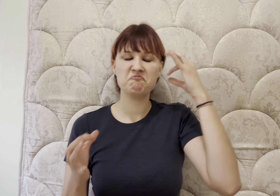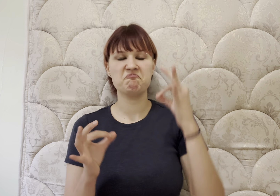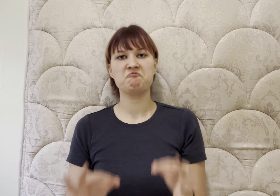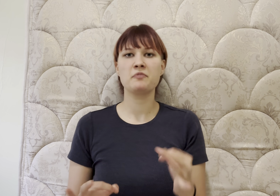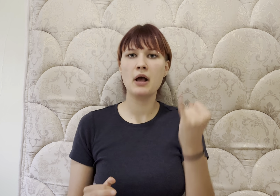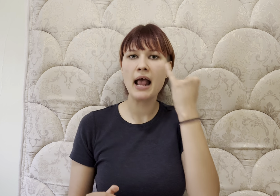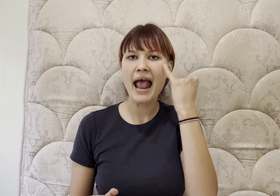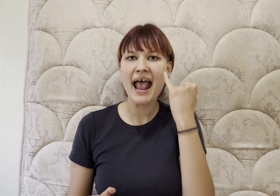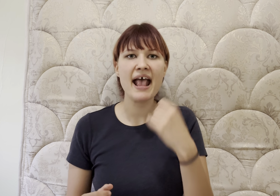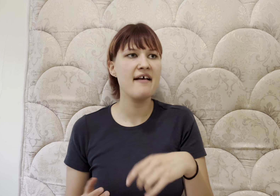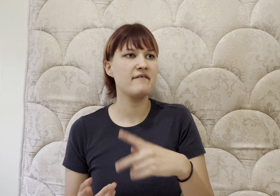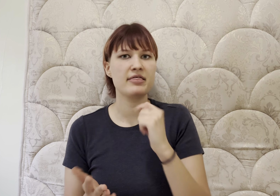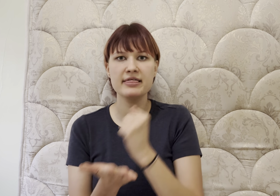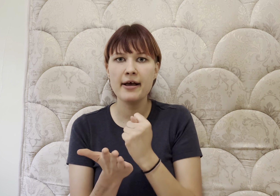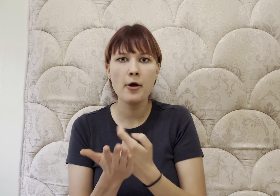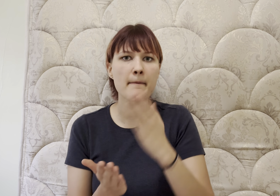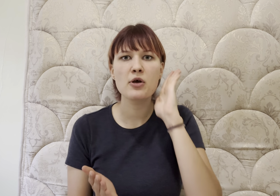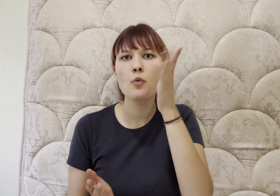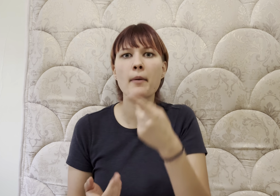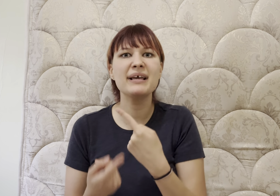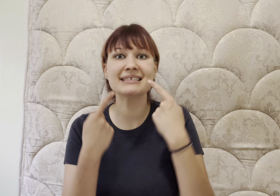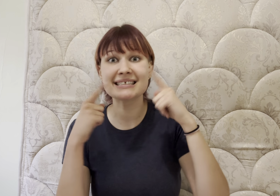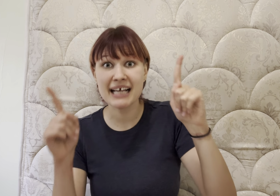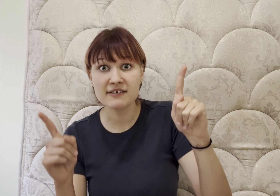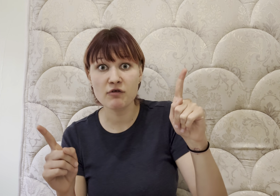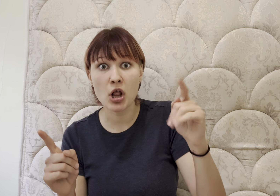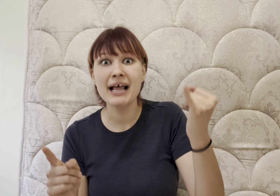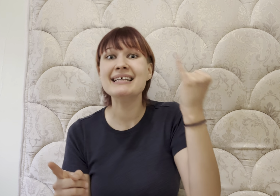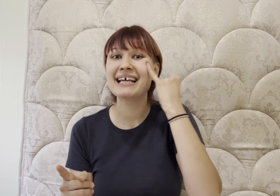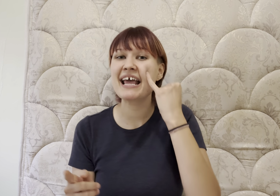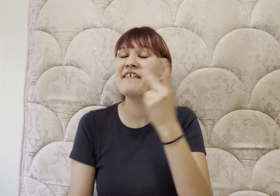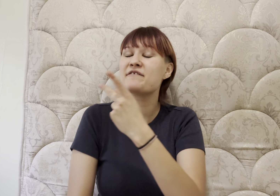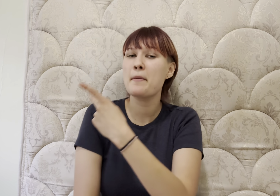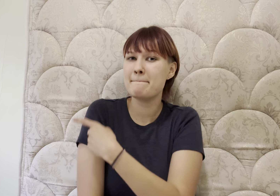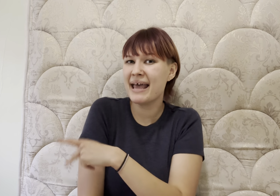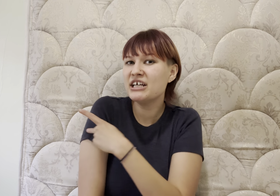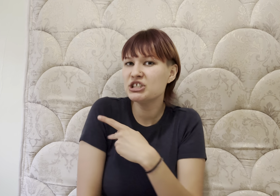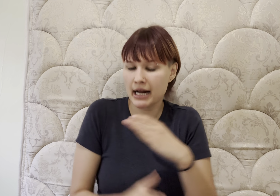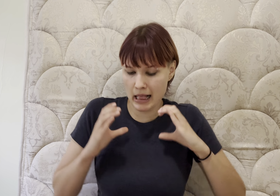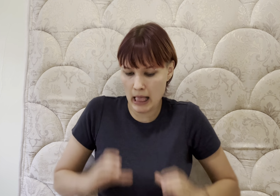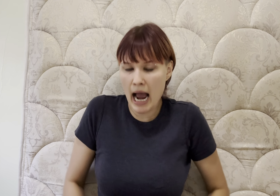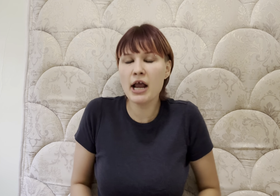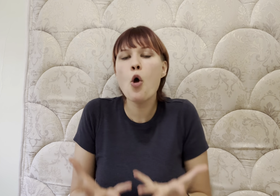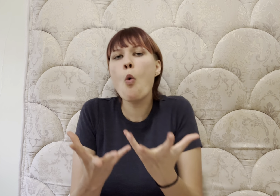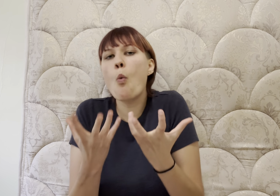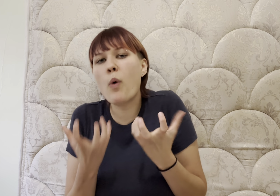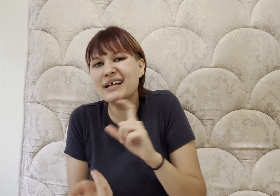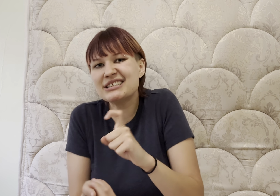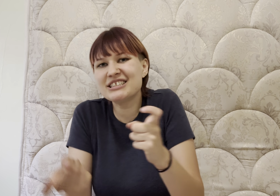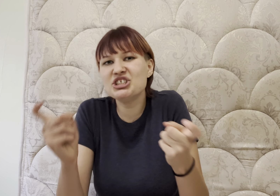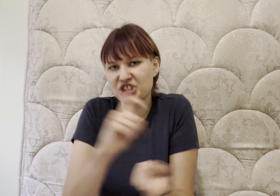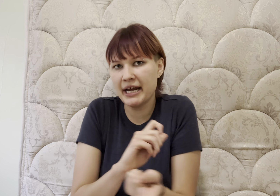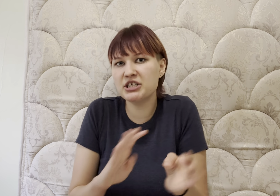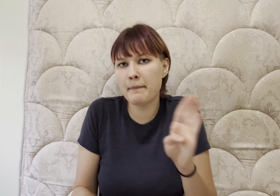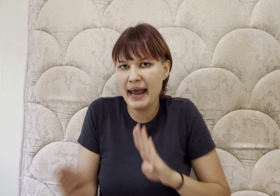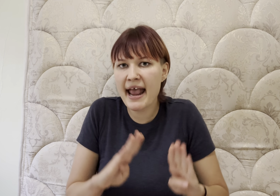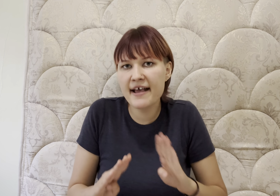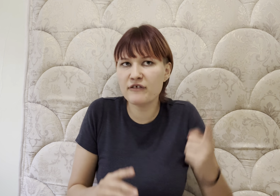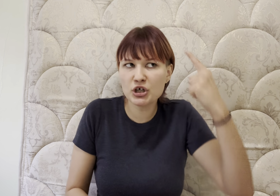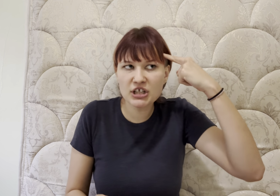life is a mess, but change is difficult, and so they work really hard not to change. They don't really want to change. Maybe they like their